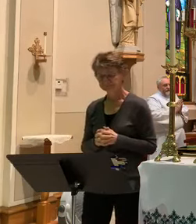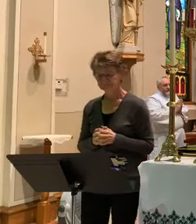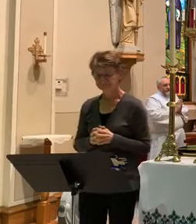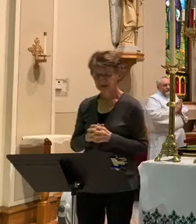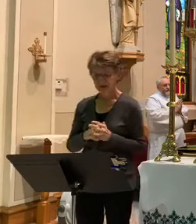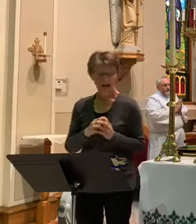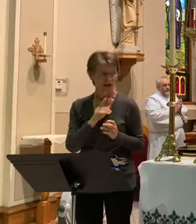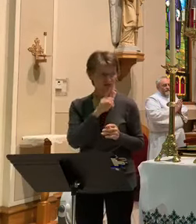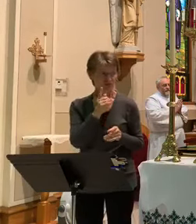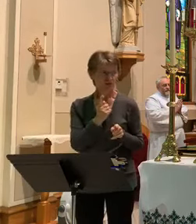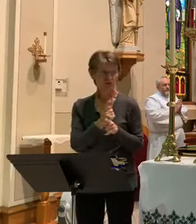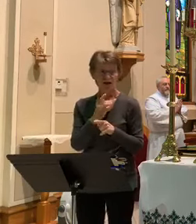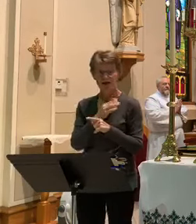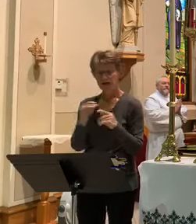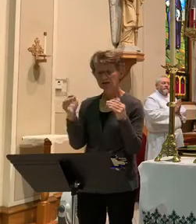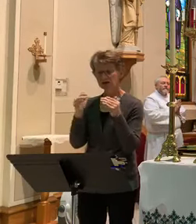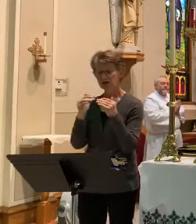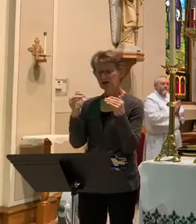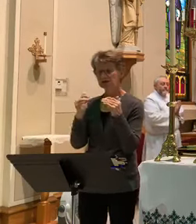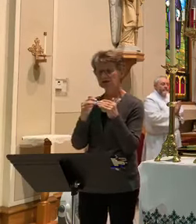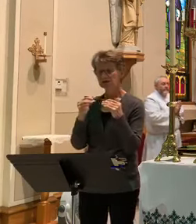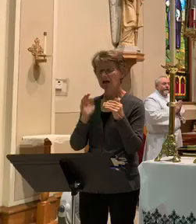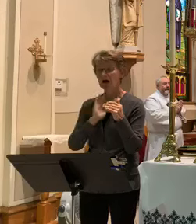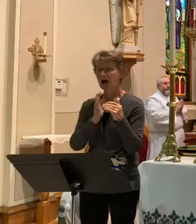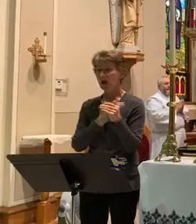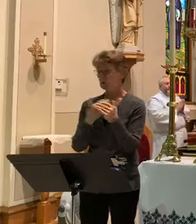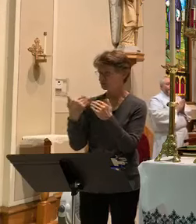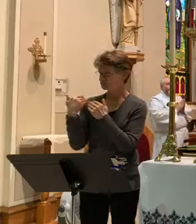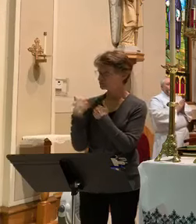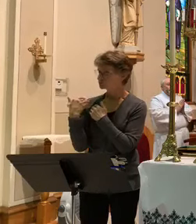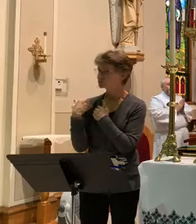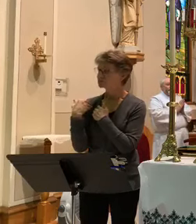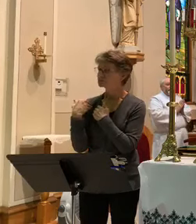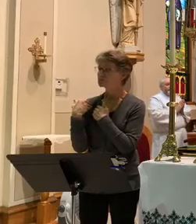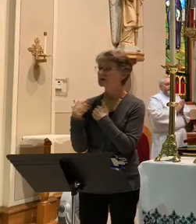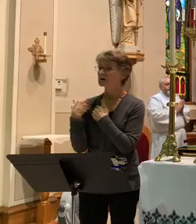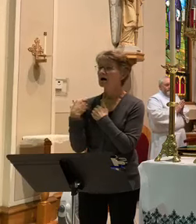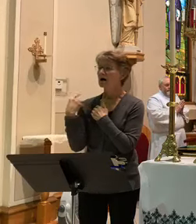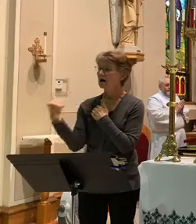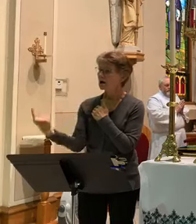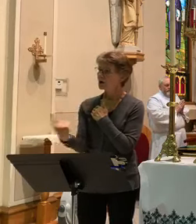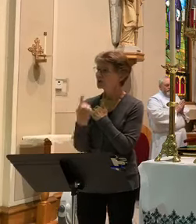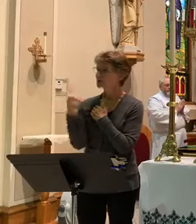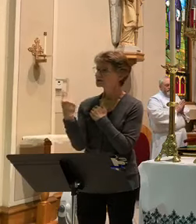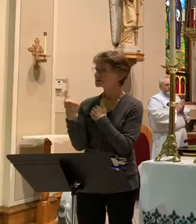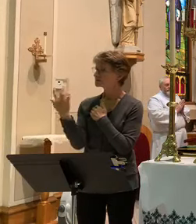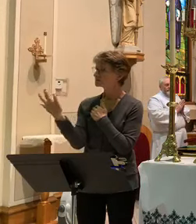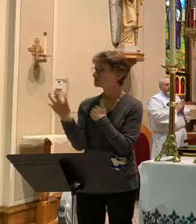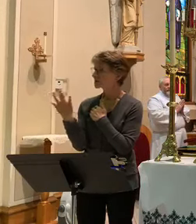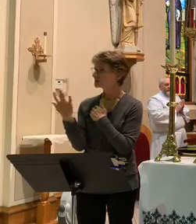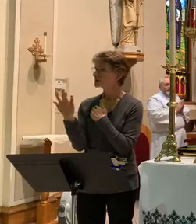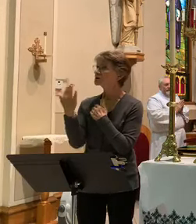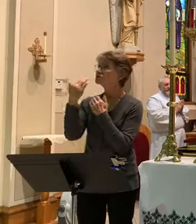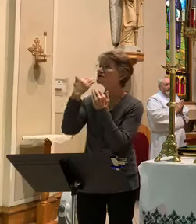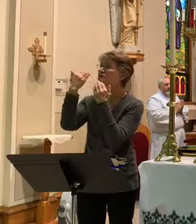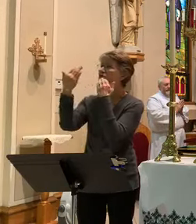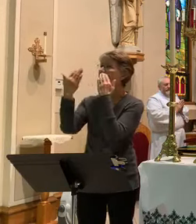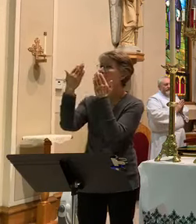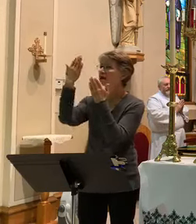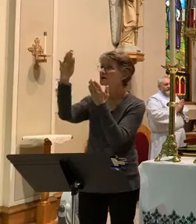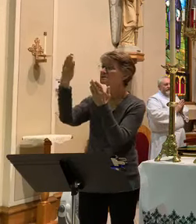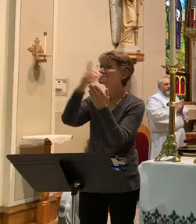It is truly right and just, our duty and our salvation, always and everywhere to give you